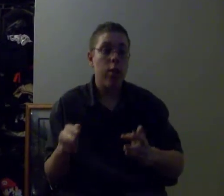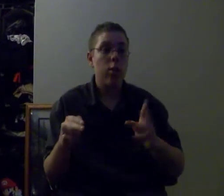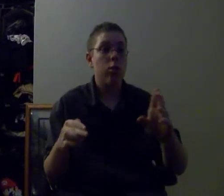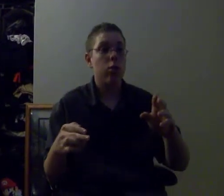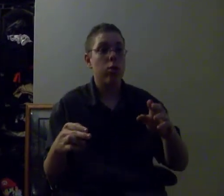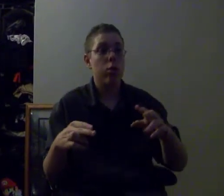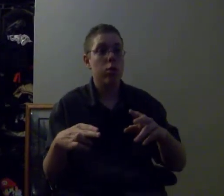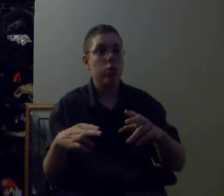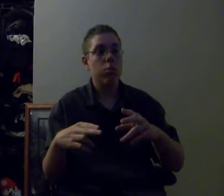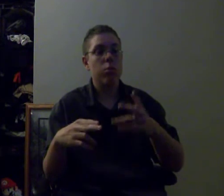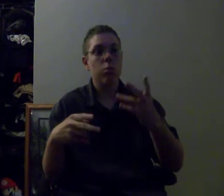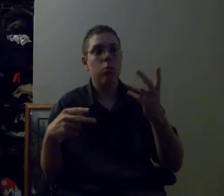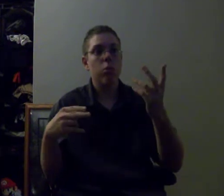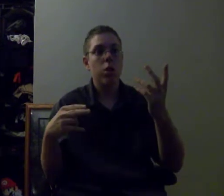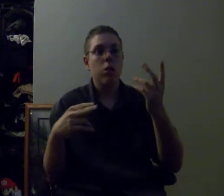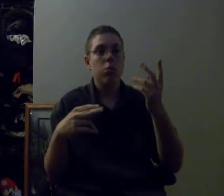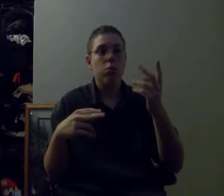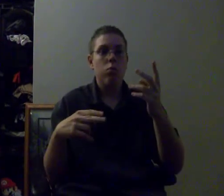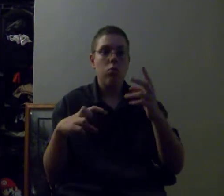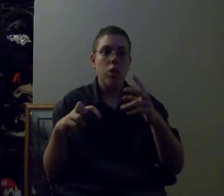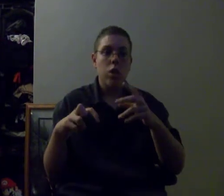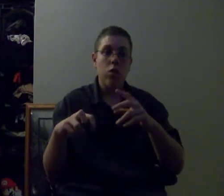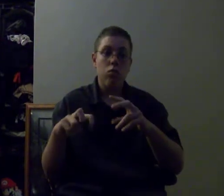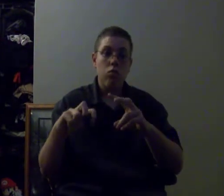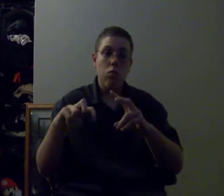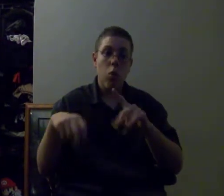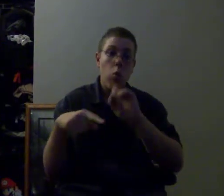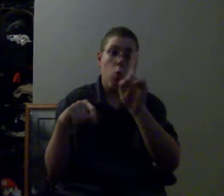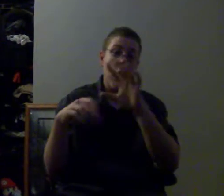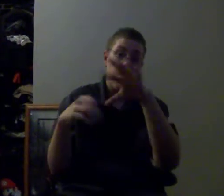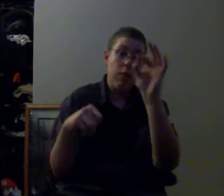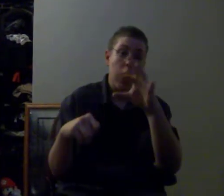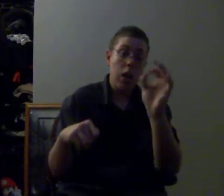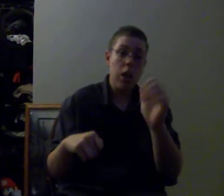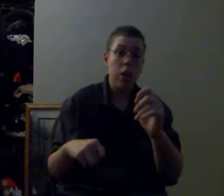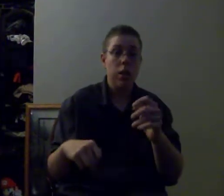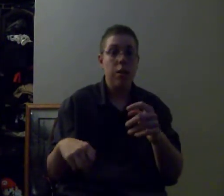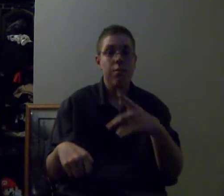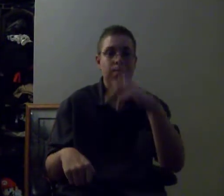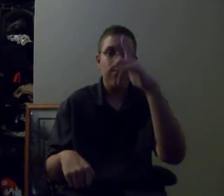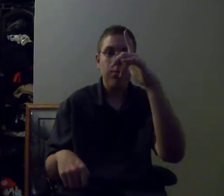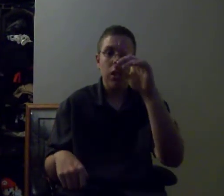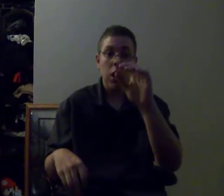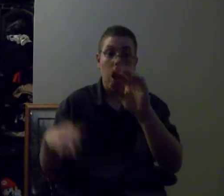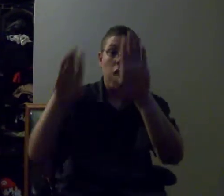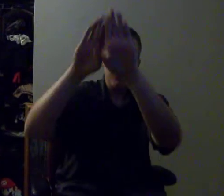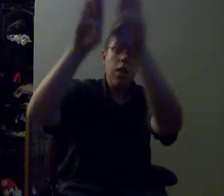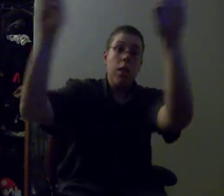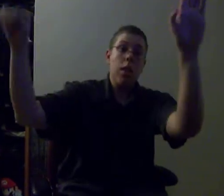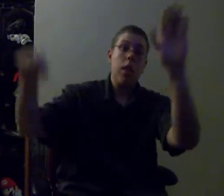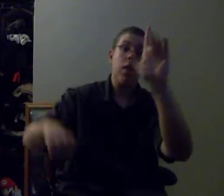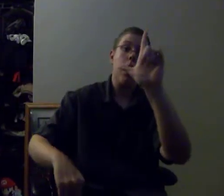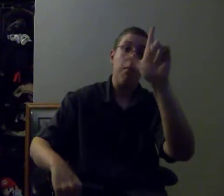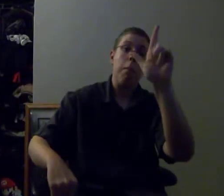article, because often students see a topic and then they decide they want to work on that topic. So there's a little information sharing in the beginning.